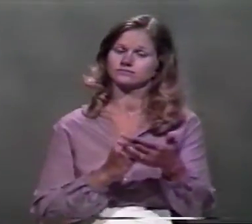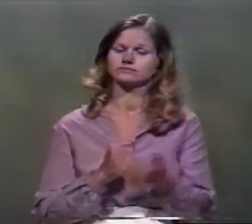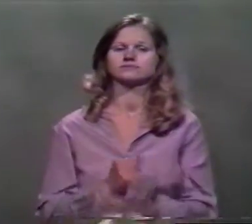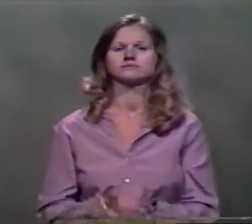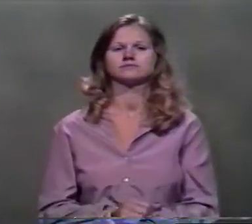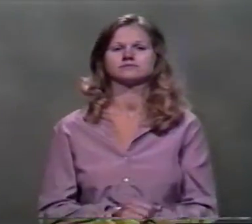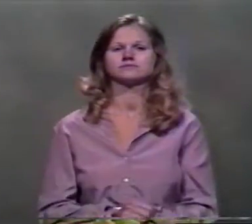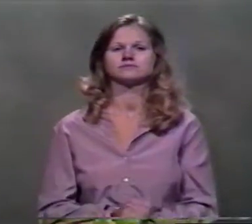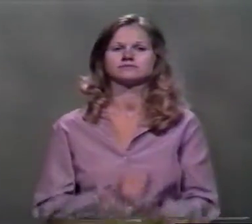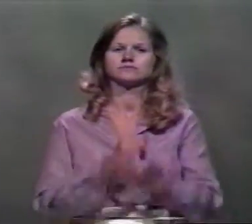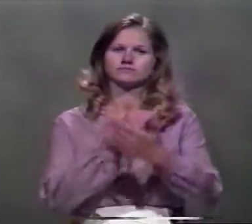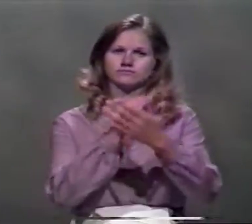Draw.